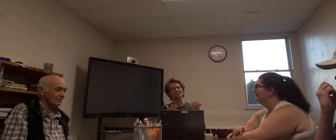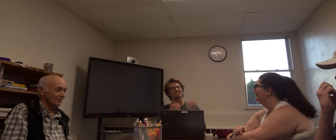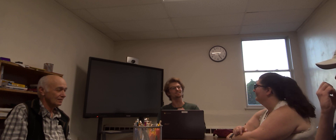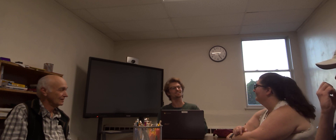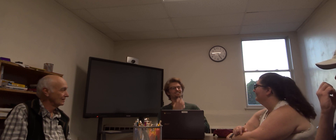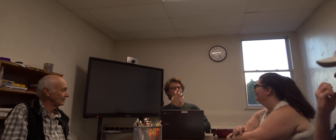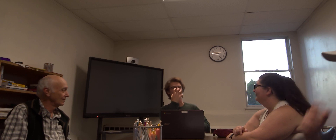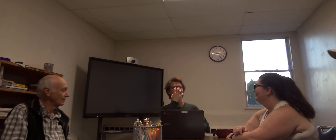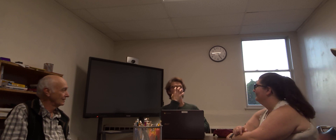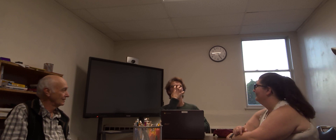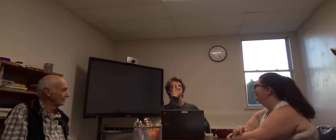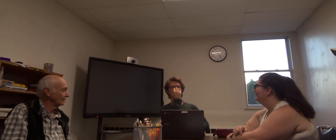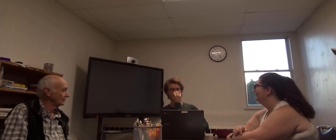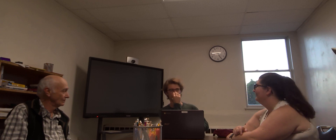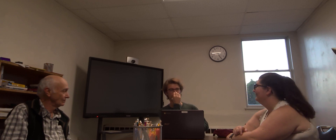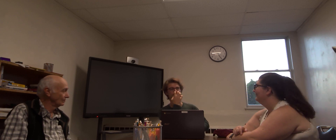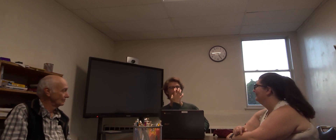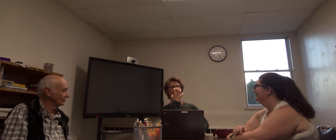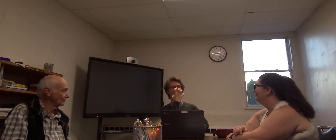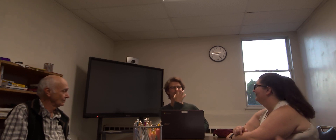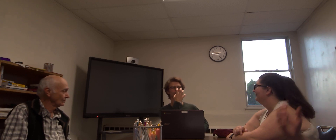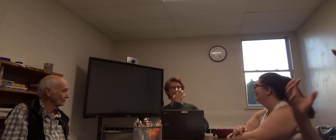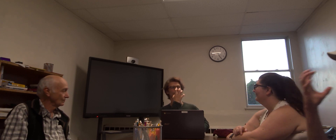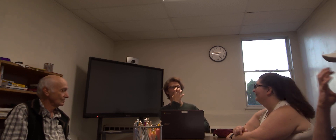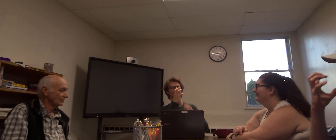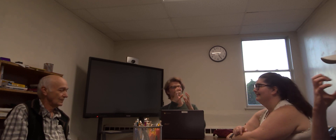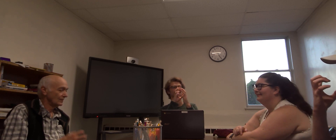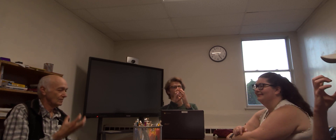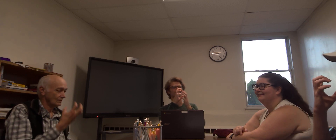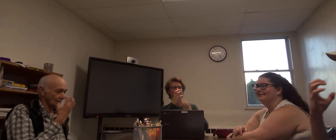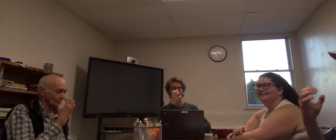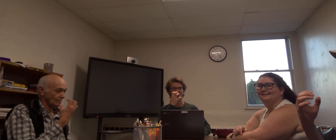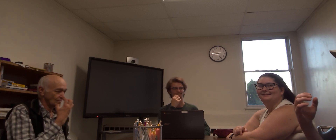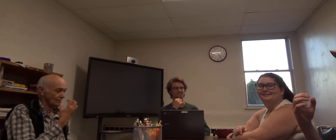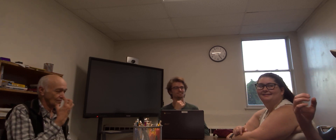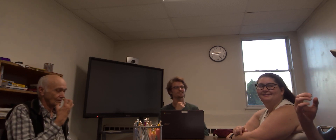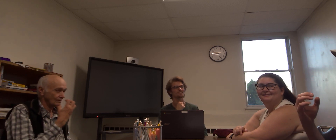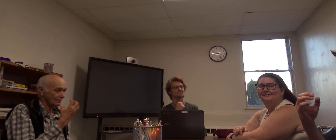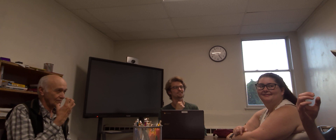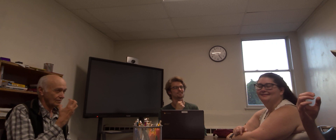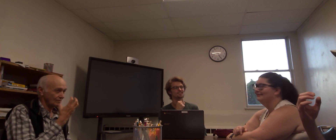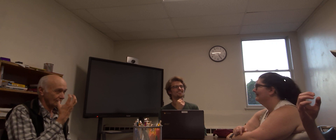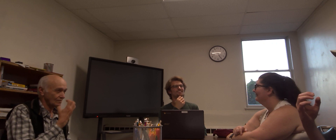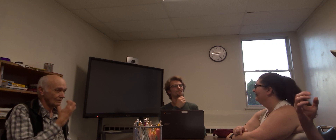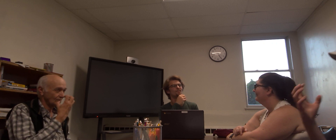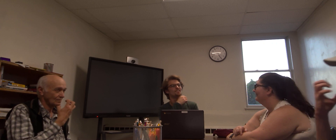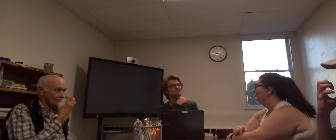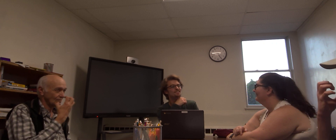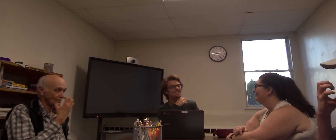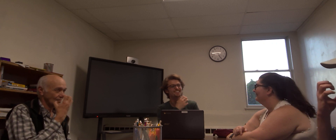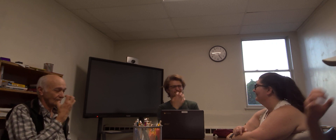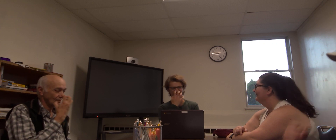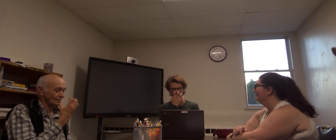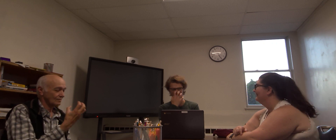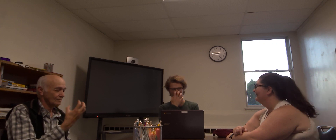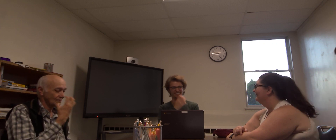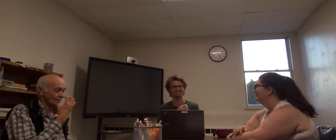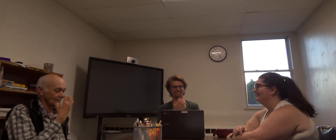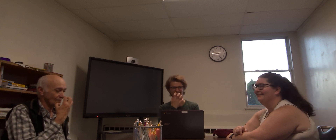That's pretty close, yeah. We don't want to close the face, Oh, we're okay. just gonna open it. And then make like an angry face. Like, With what? Yeah, Make you an get a angry- bit of an angry face.